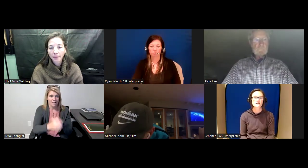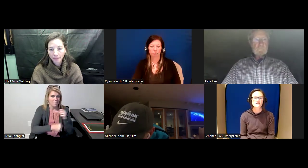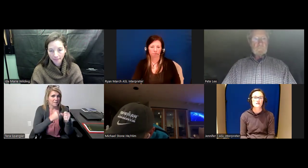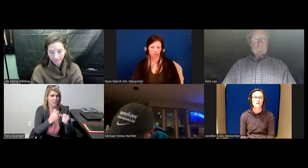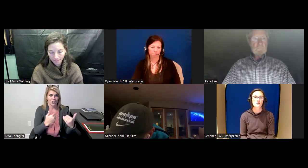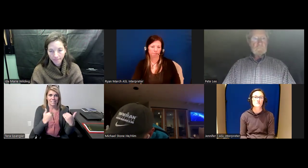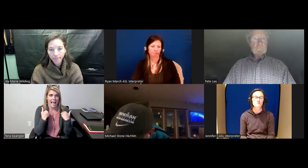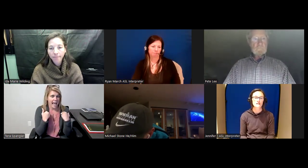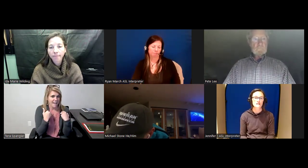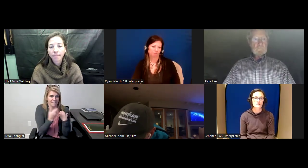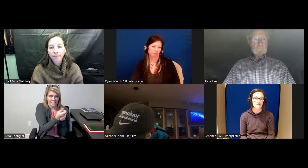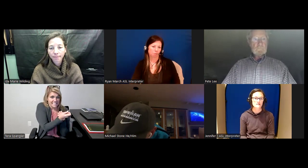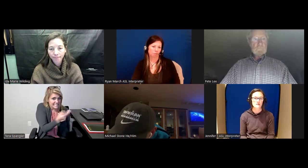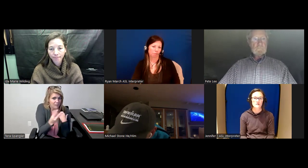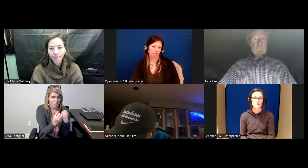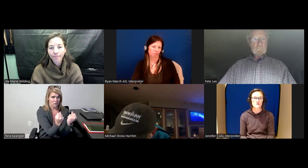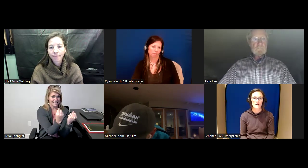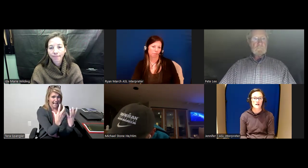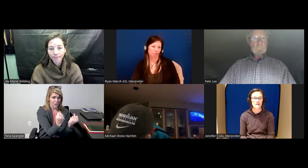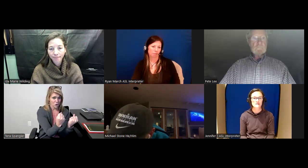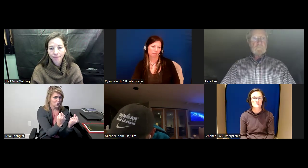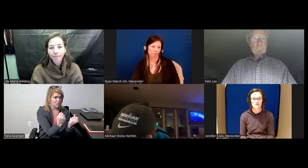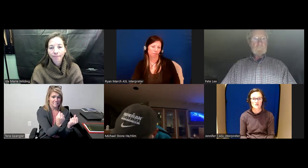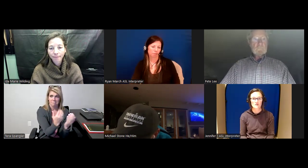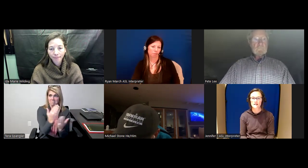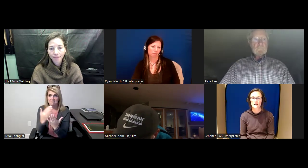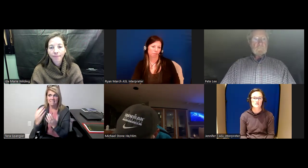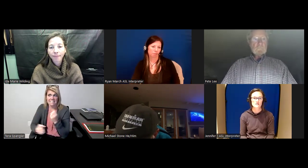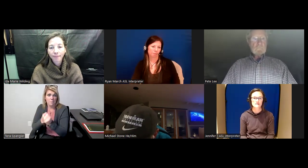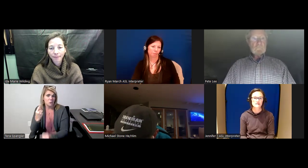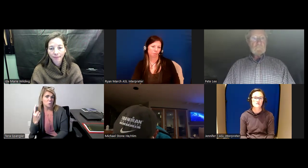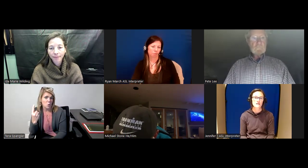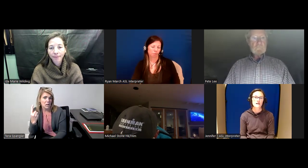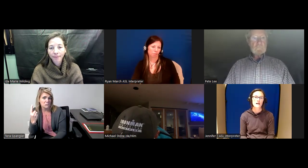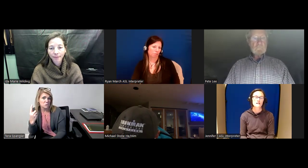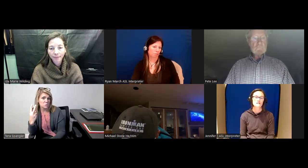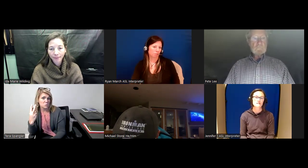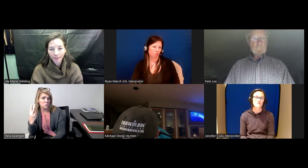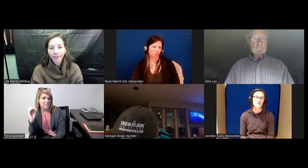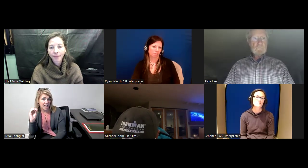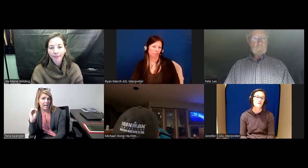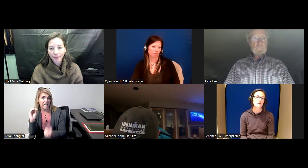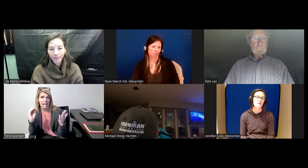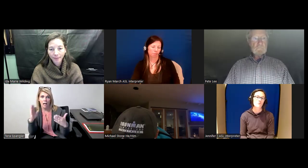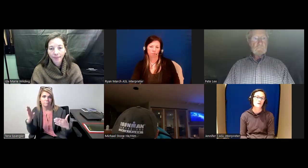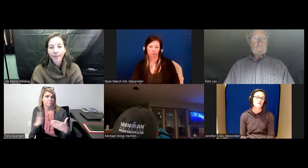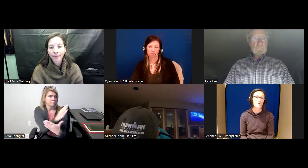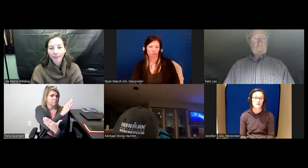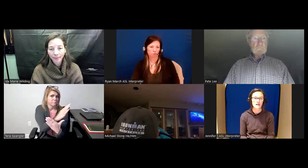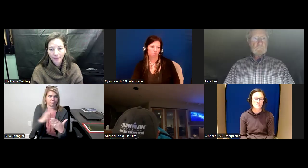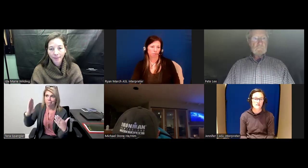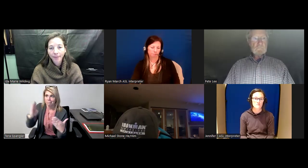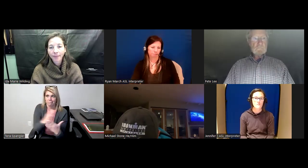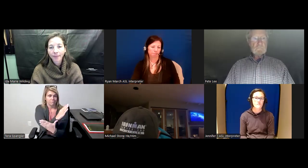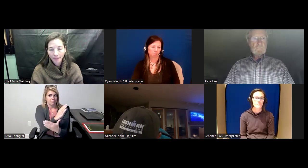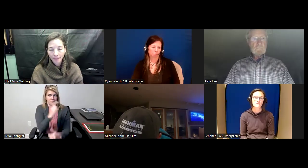students could be completely different. Some years you might have several signers. And some years you might only have one or two or